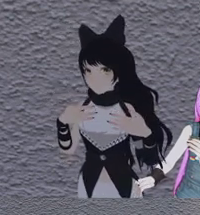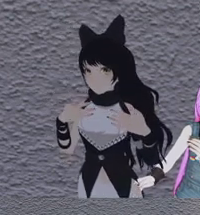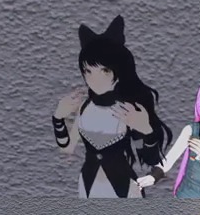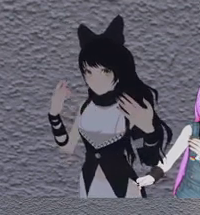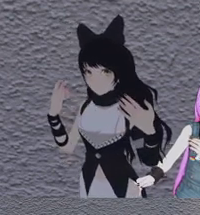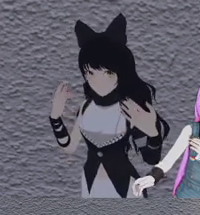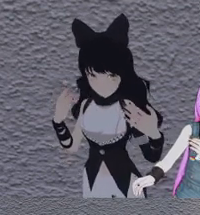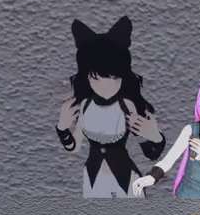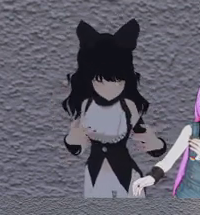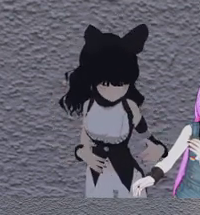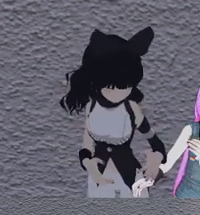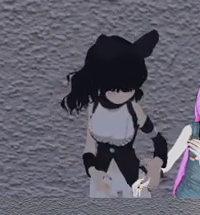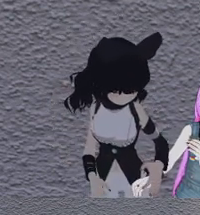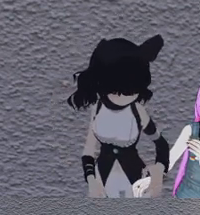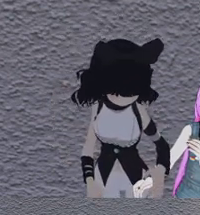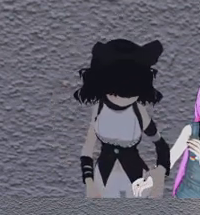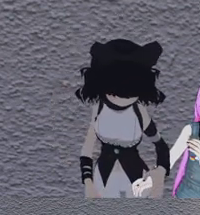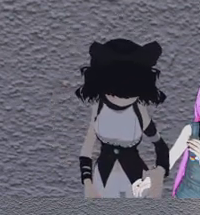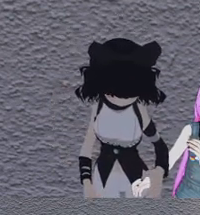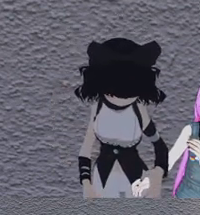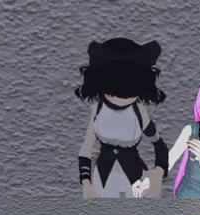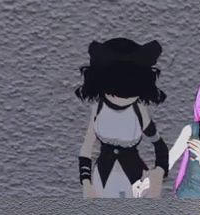event.